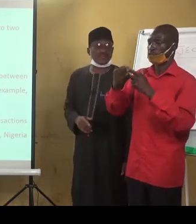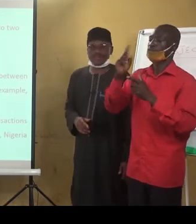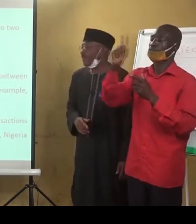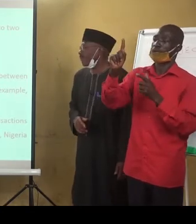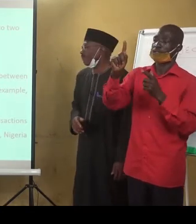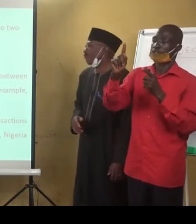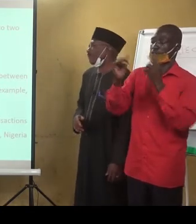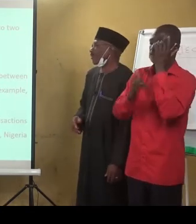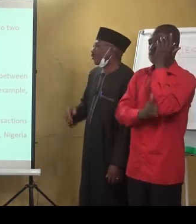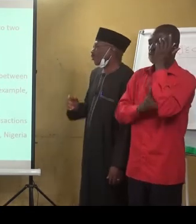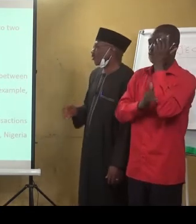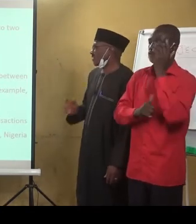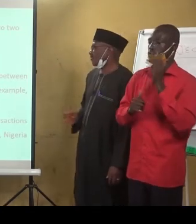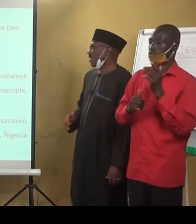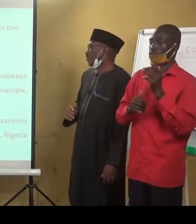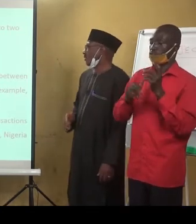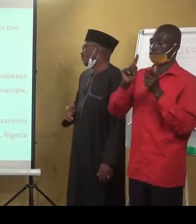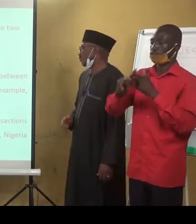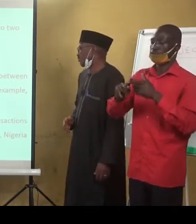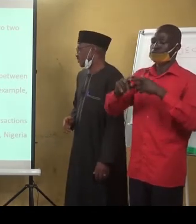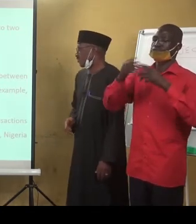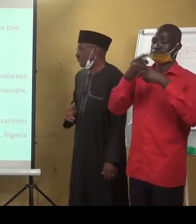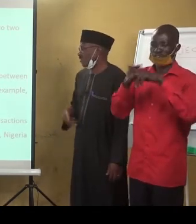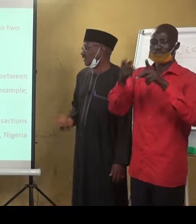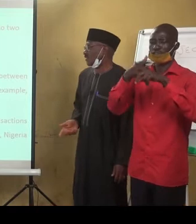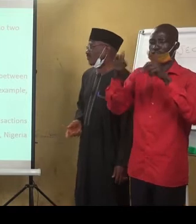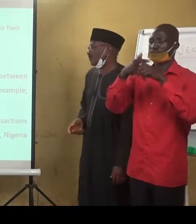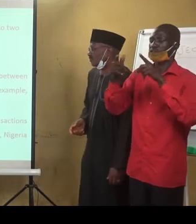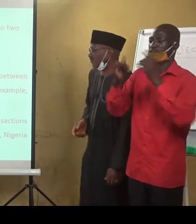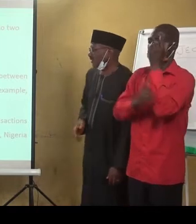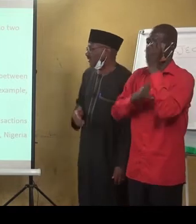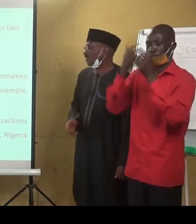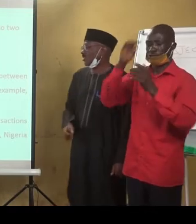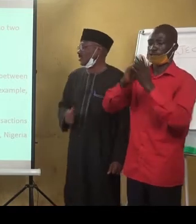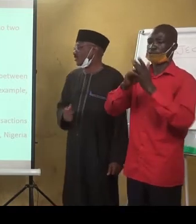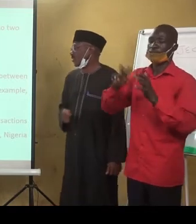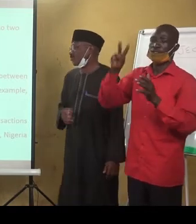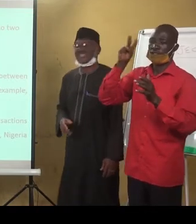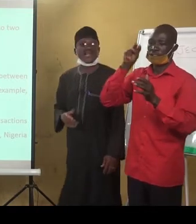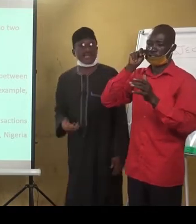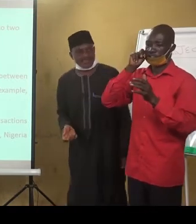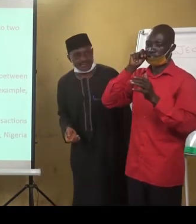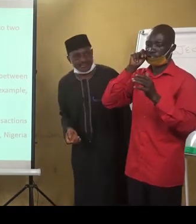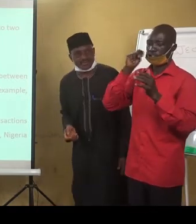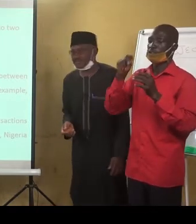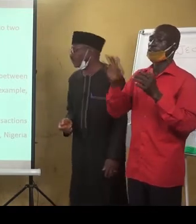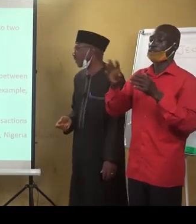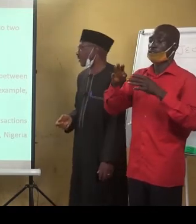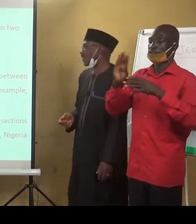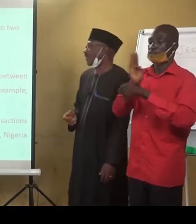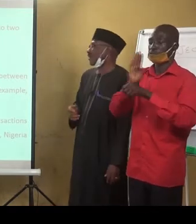country to several other countries. For example, Nigerian trades with Ghana,